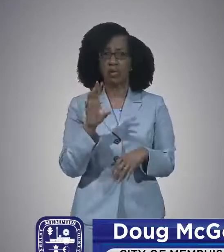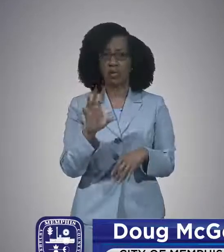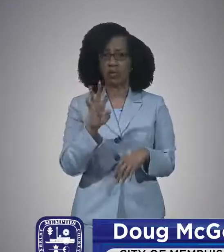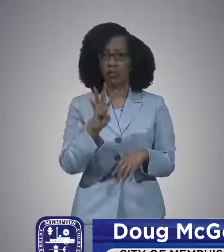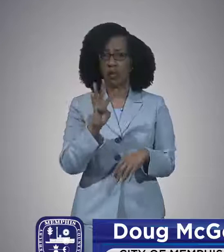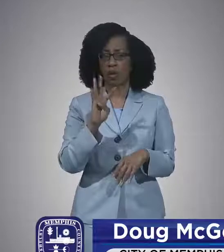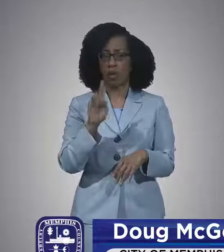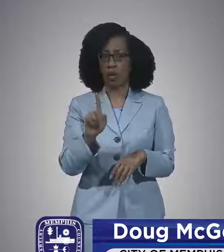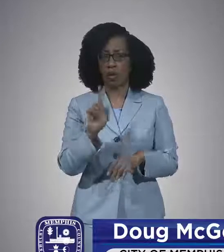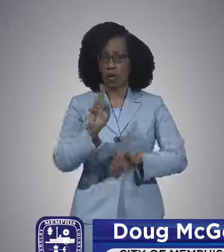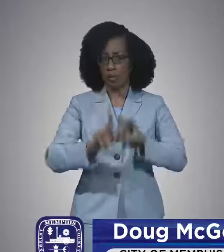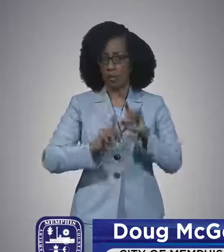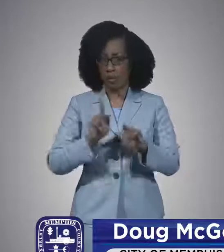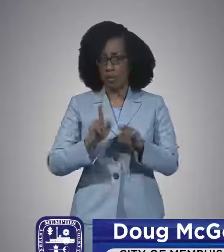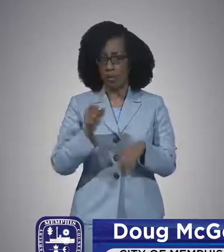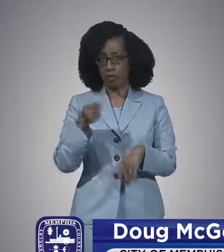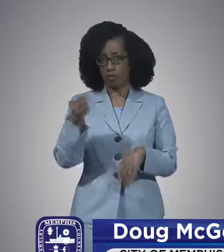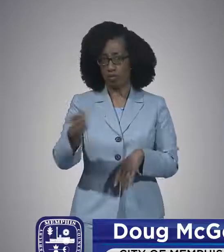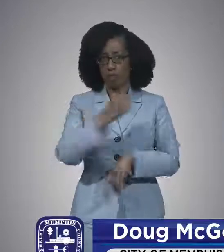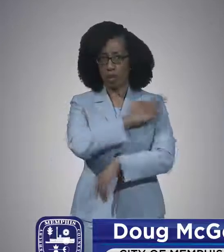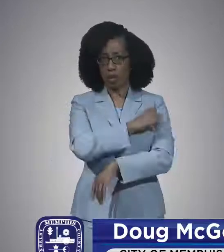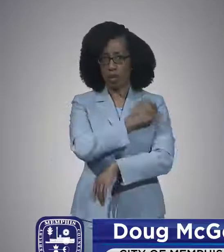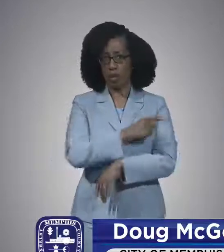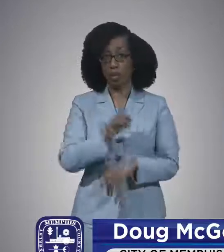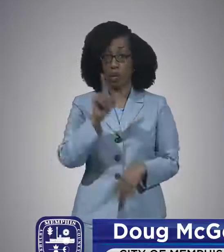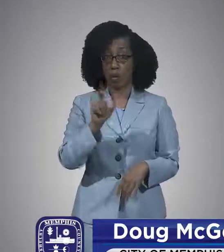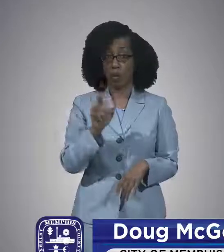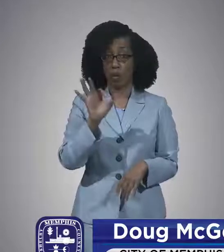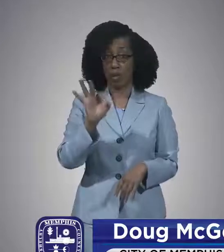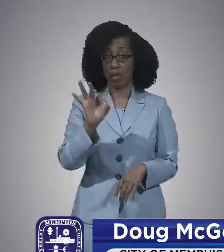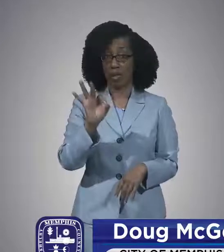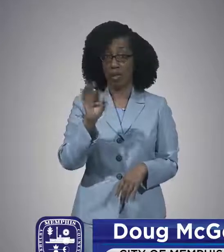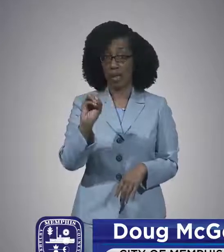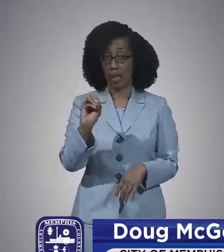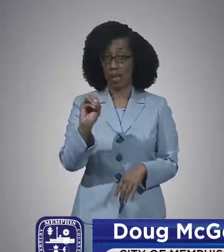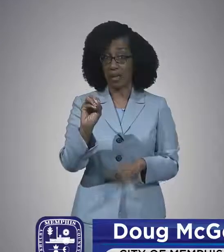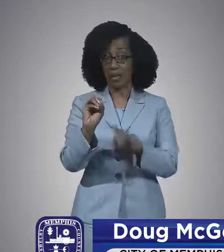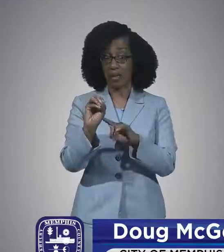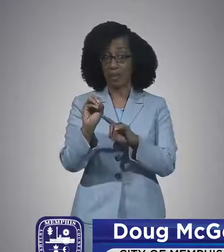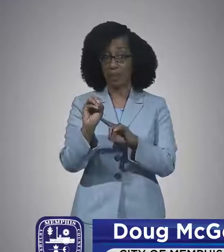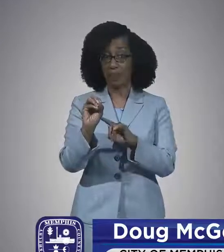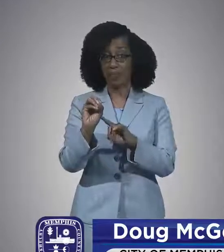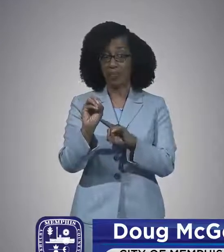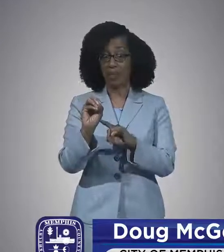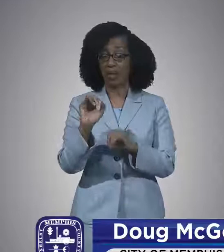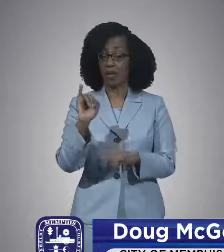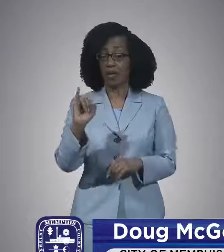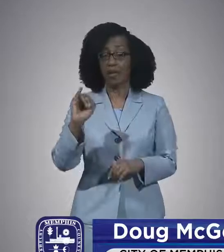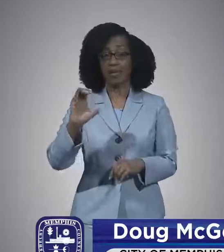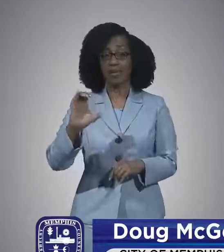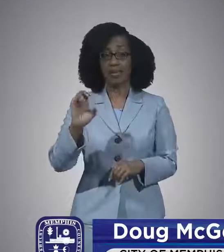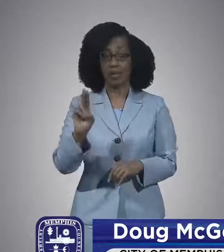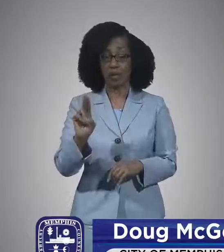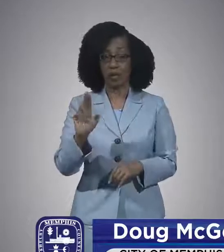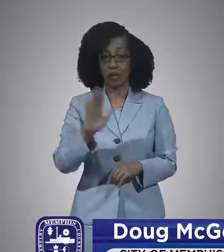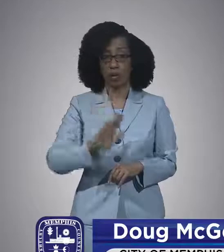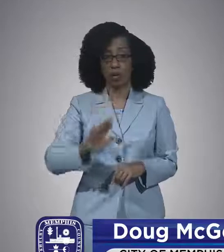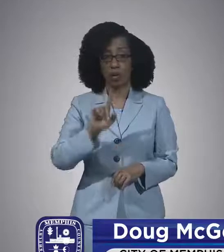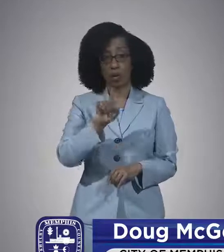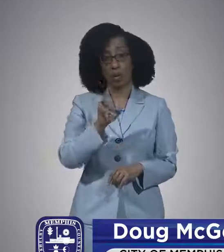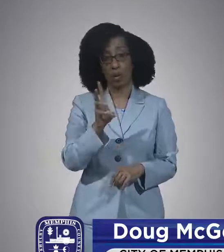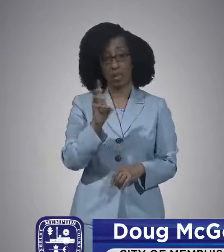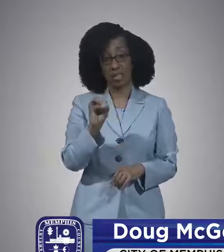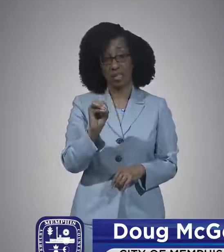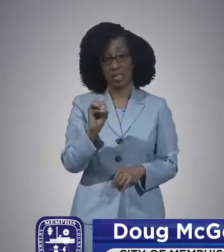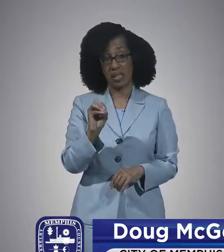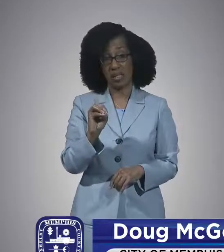641 hospitalized, including 190 who are in the ICU, and about 160 of those